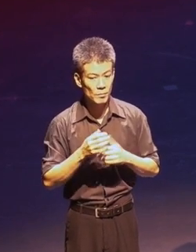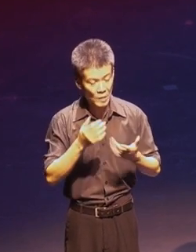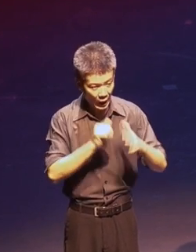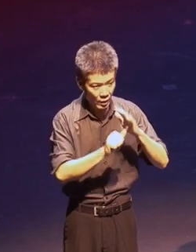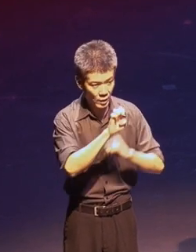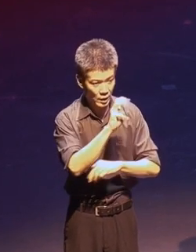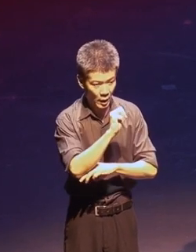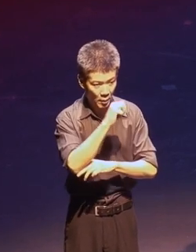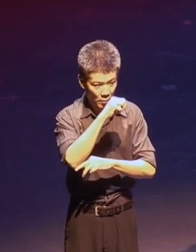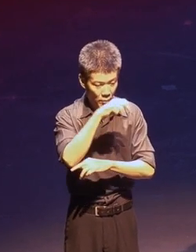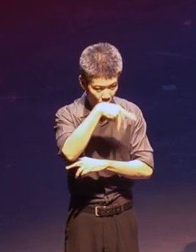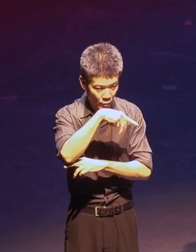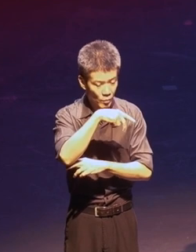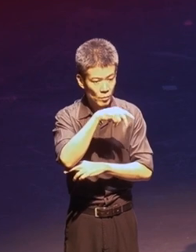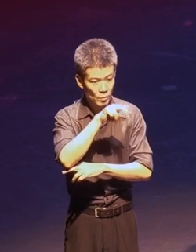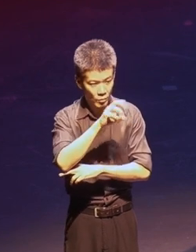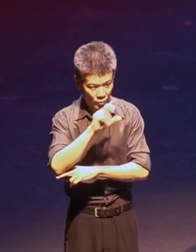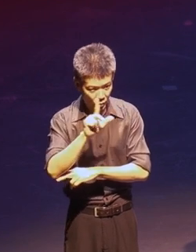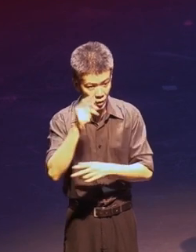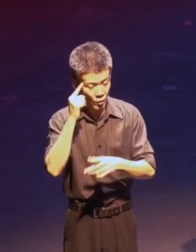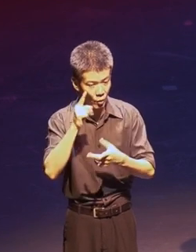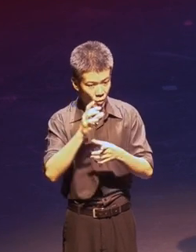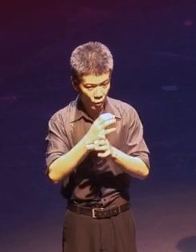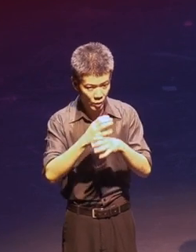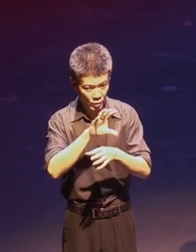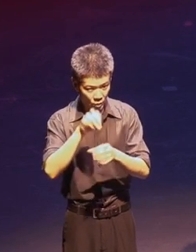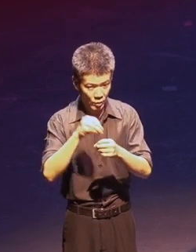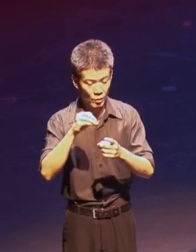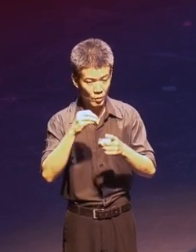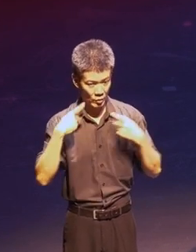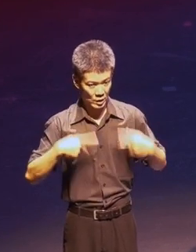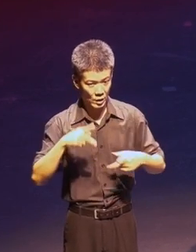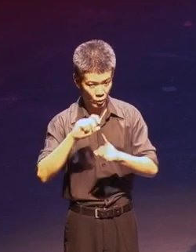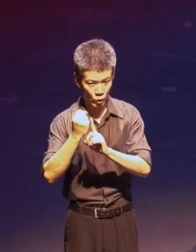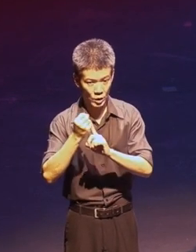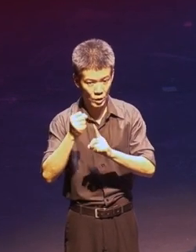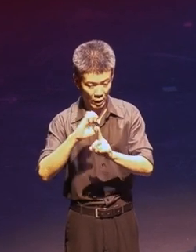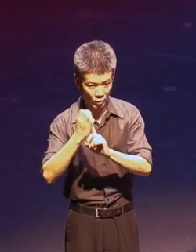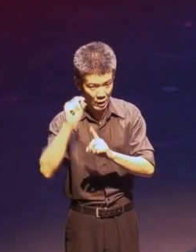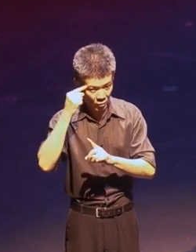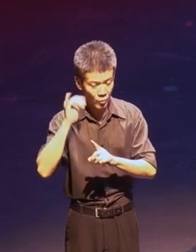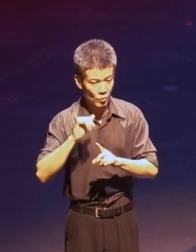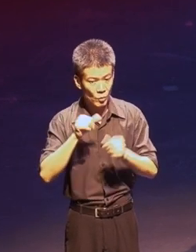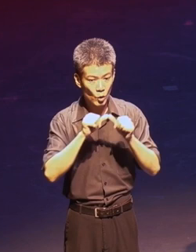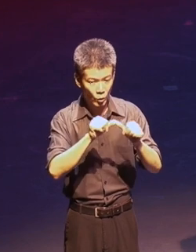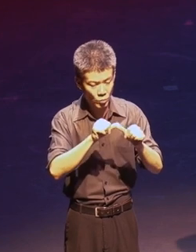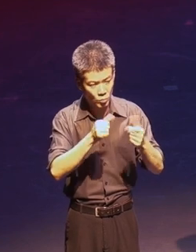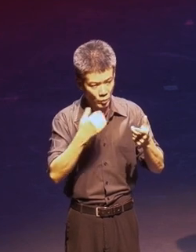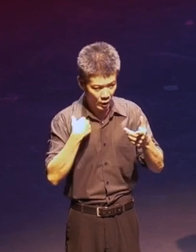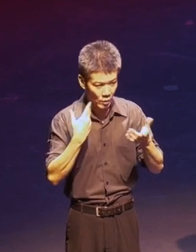Under the EMP 2030 strategic theme on creating inclusive physical and social environments, the government will continue to